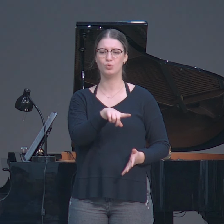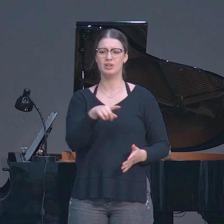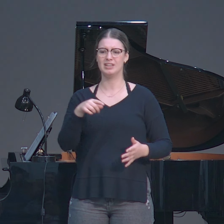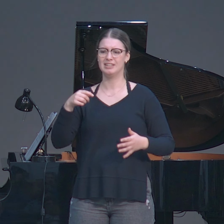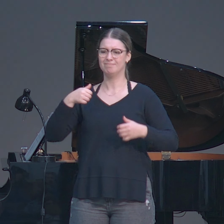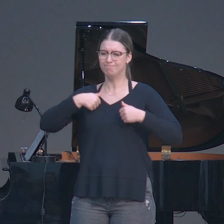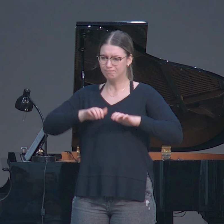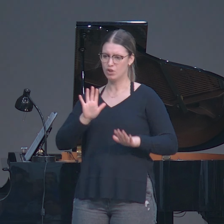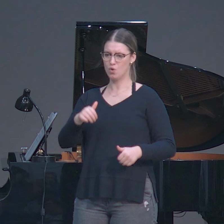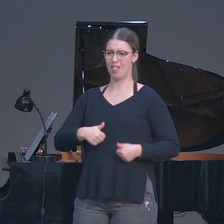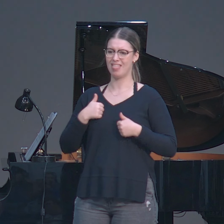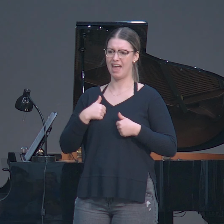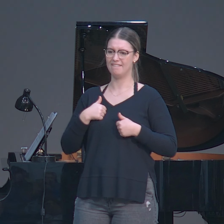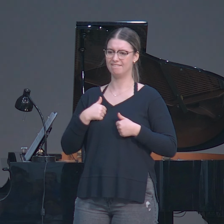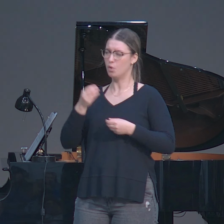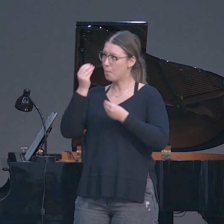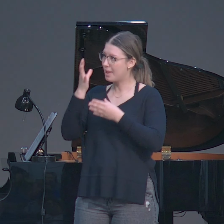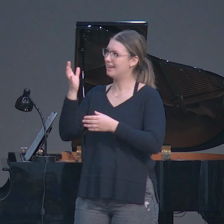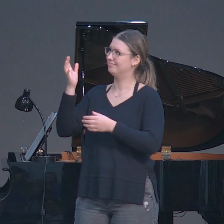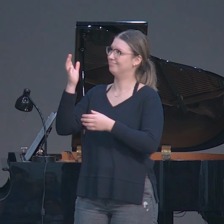Him.